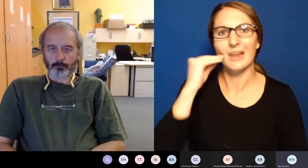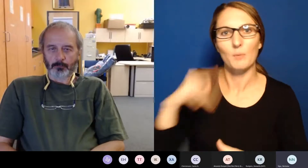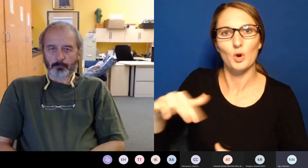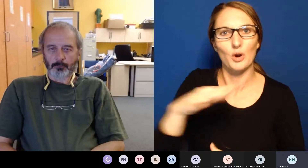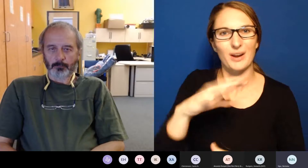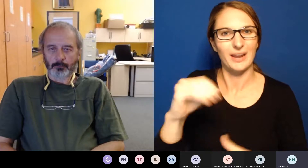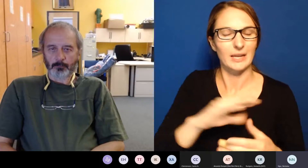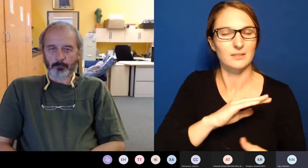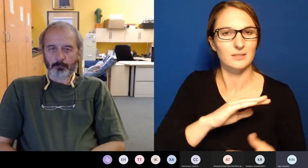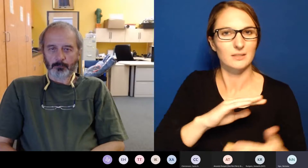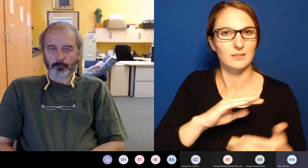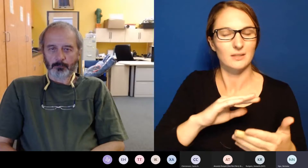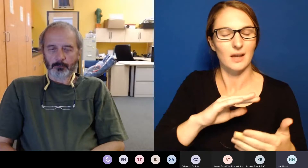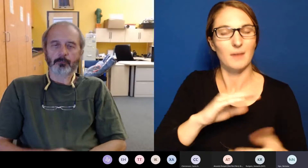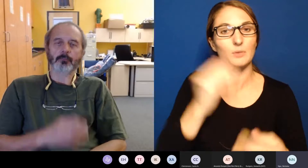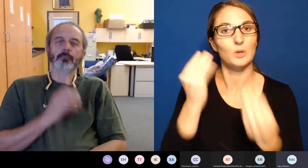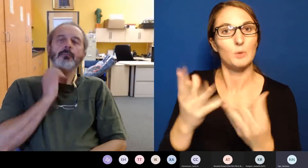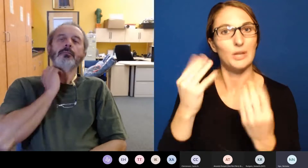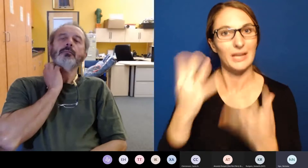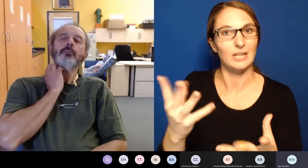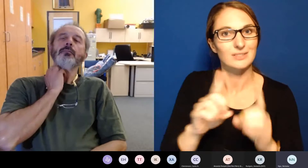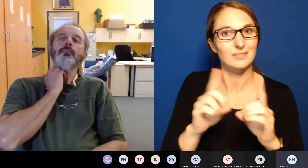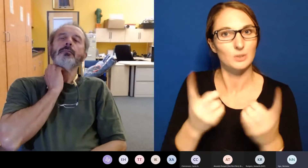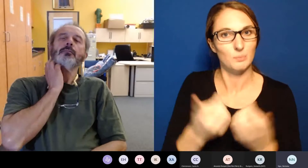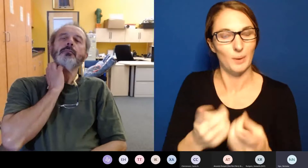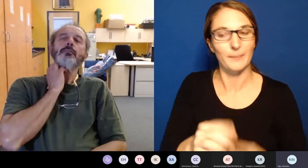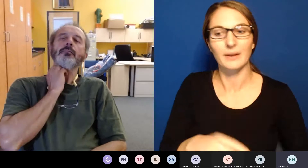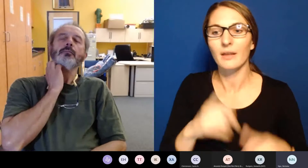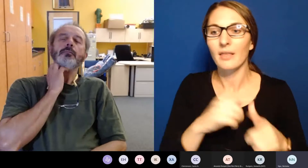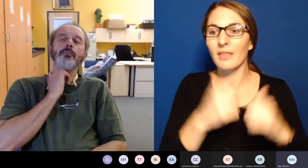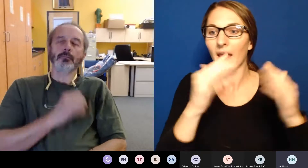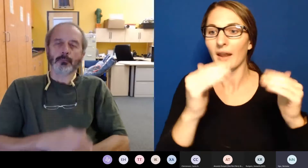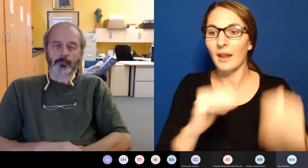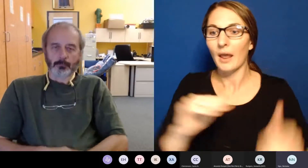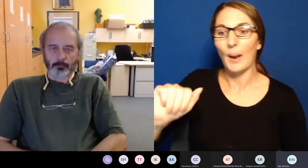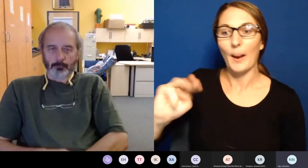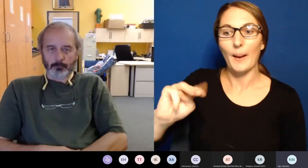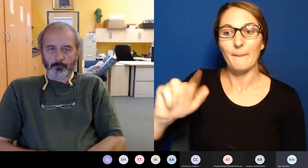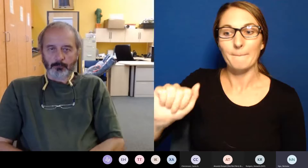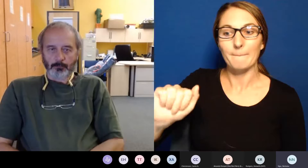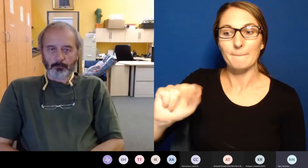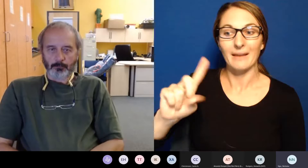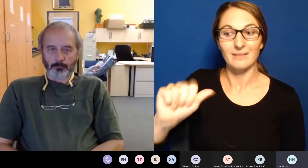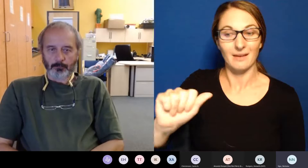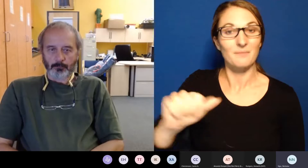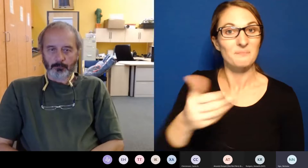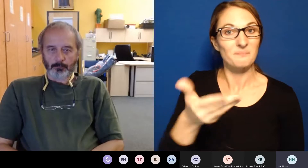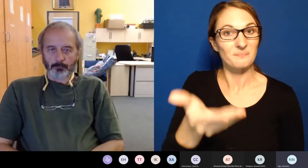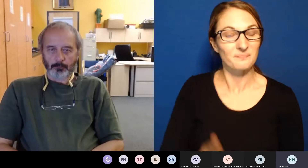Department for the city. First up is Amanda Temple.